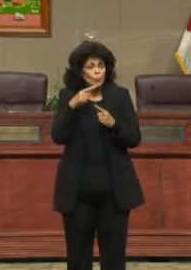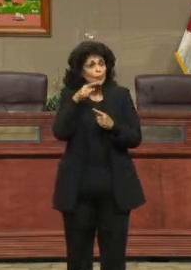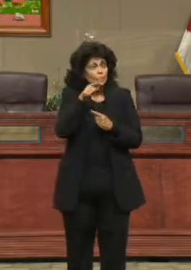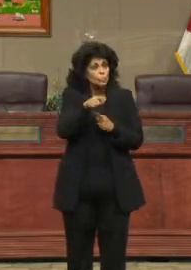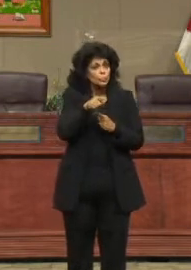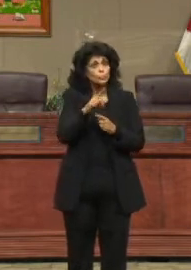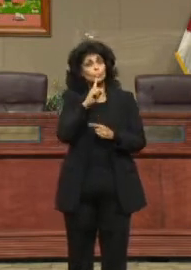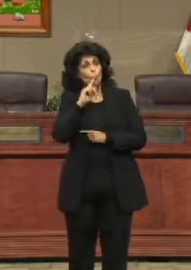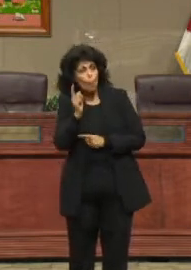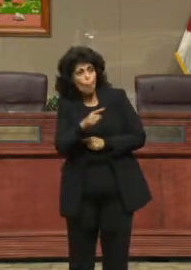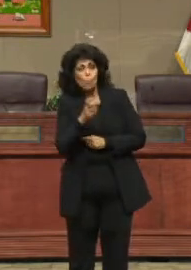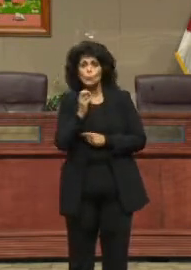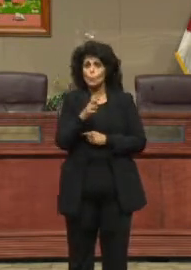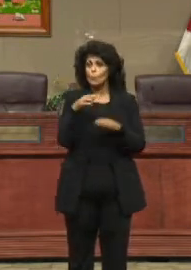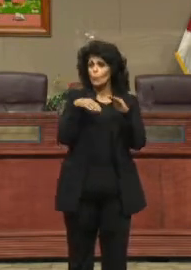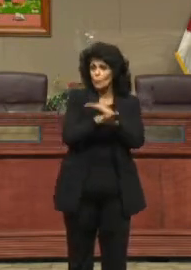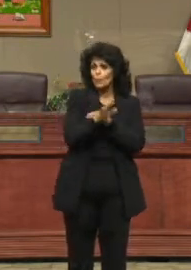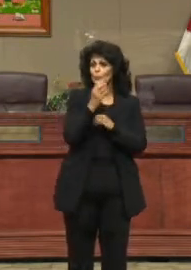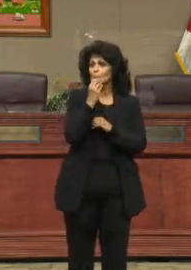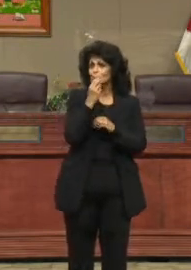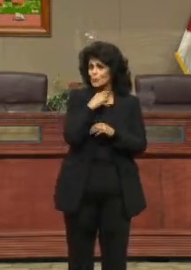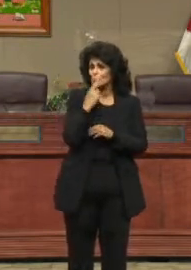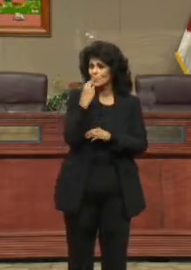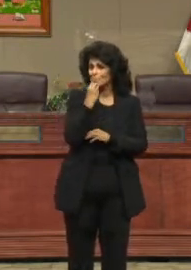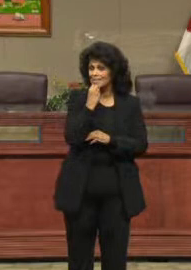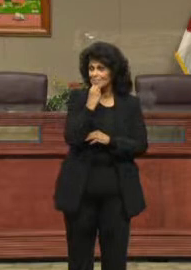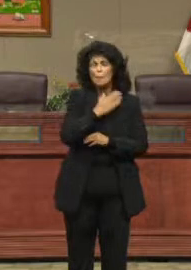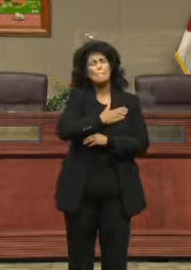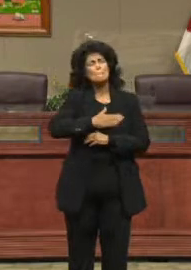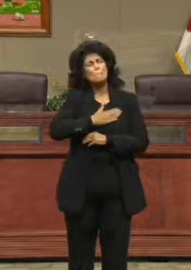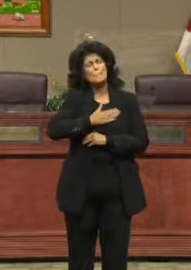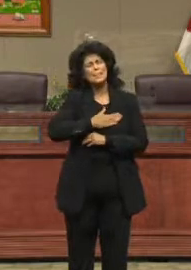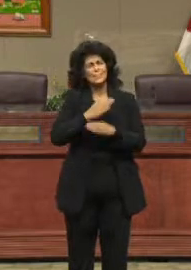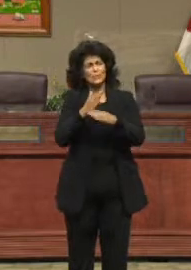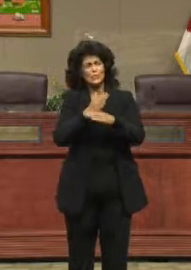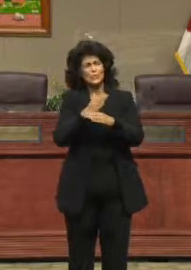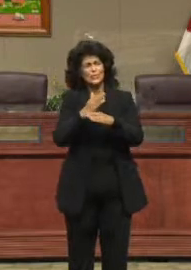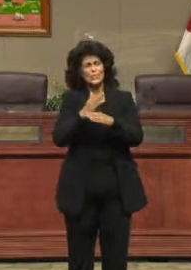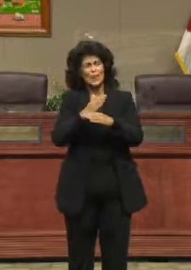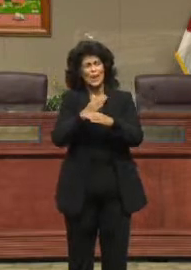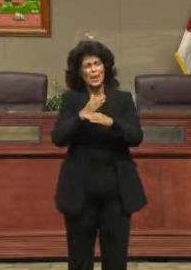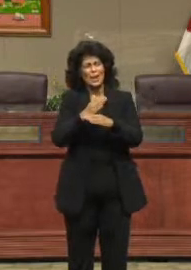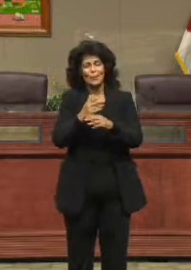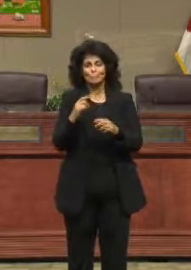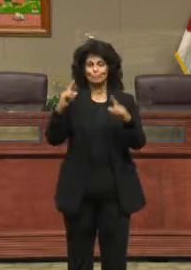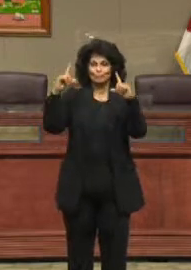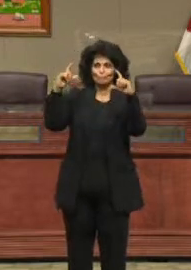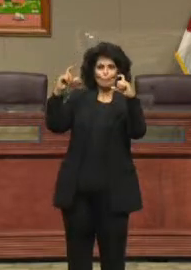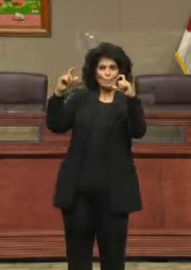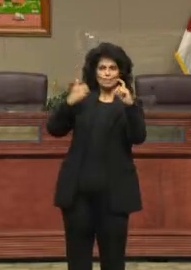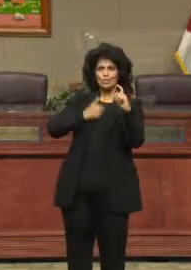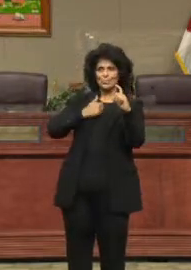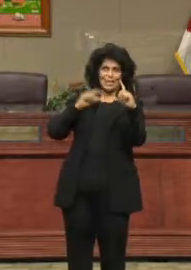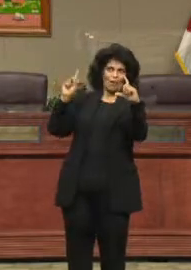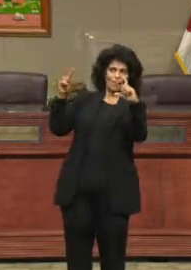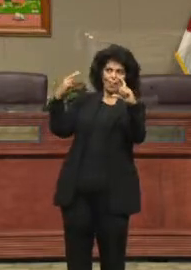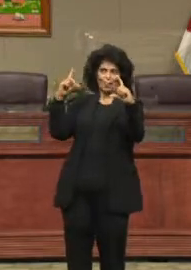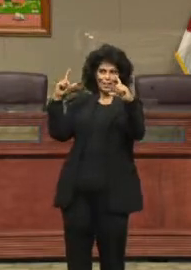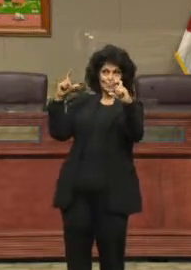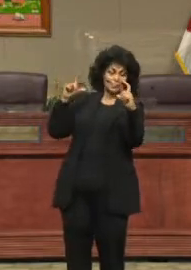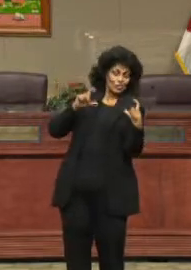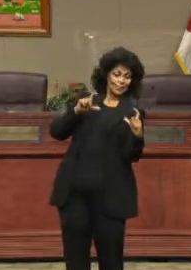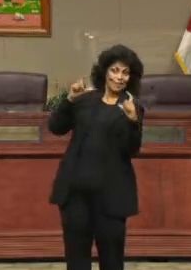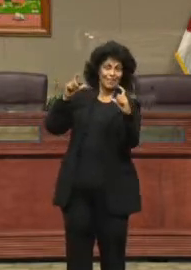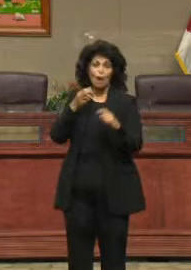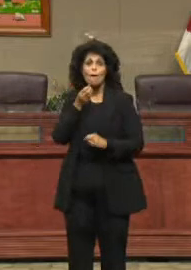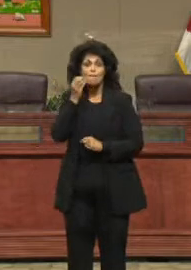on social media with recommendations, selfies, or shots of the food that